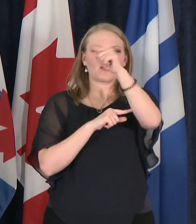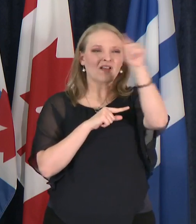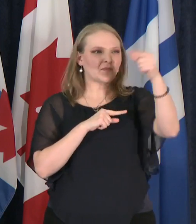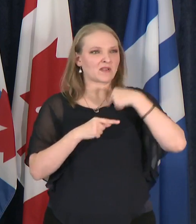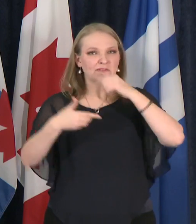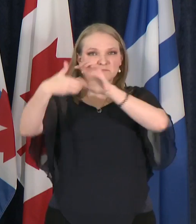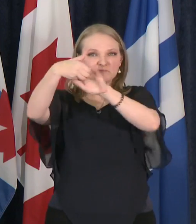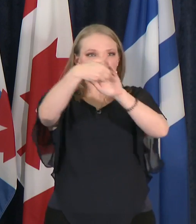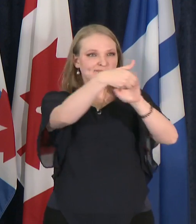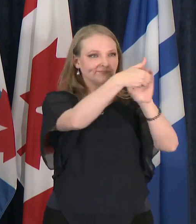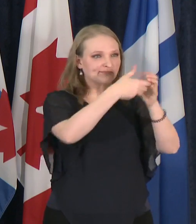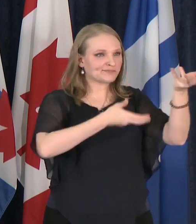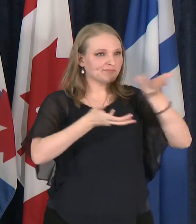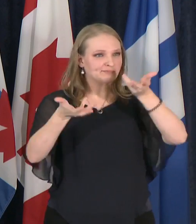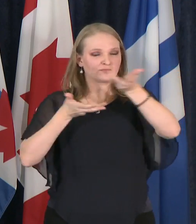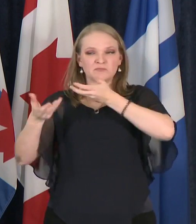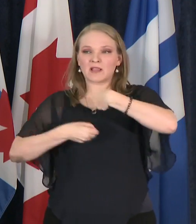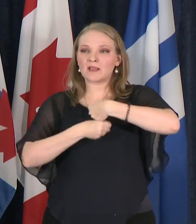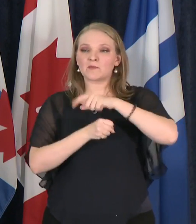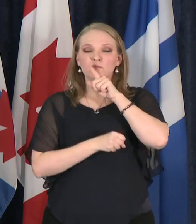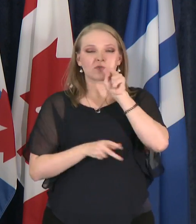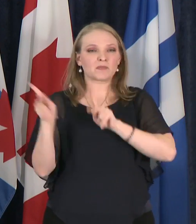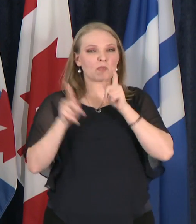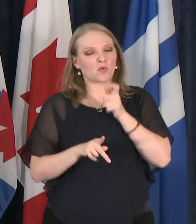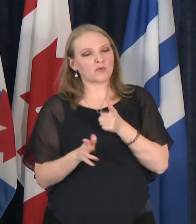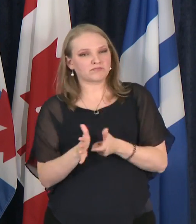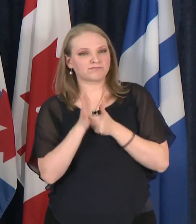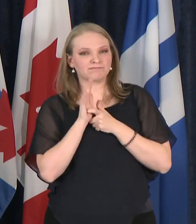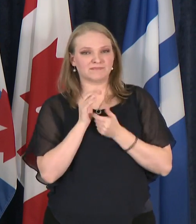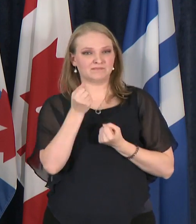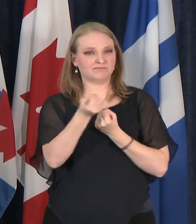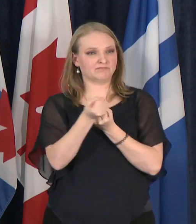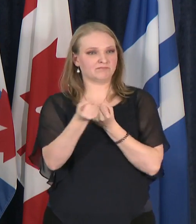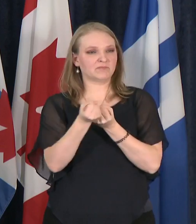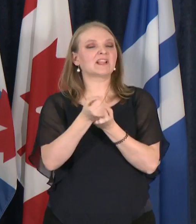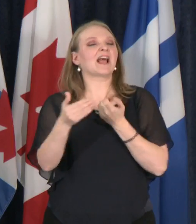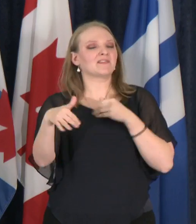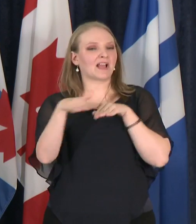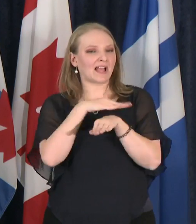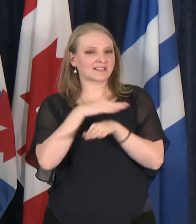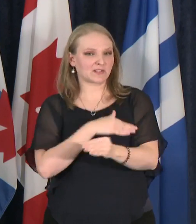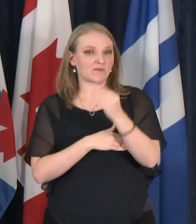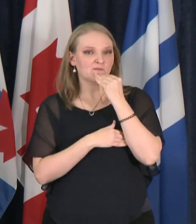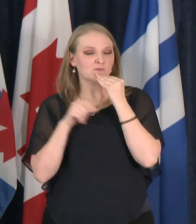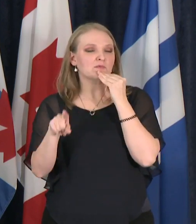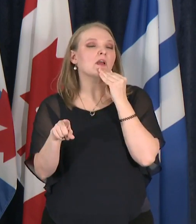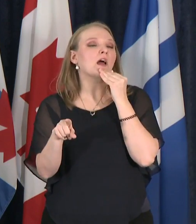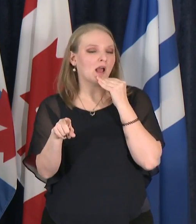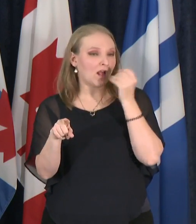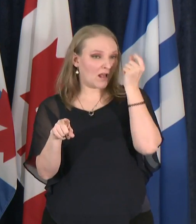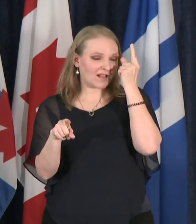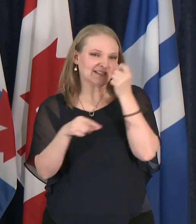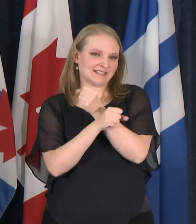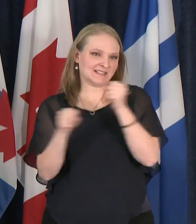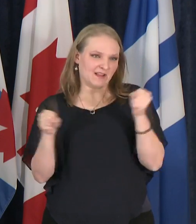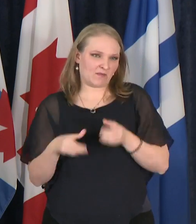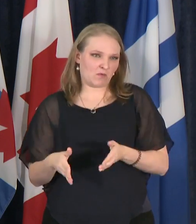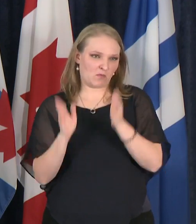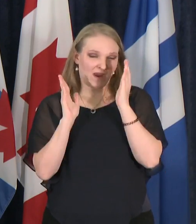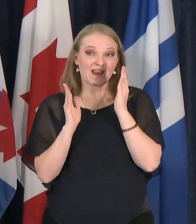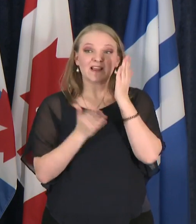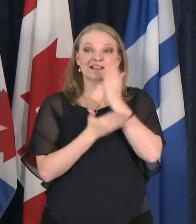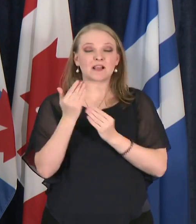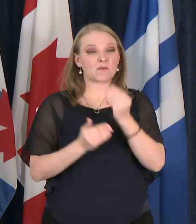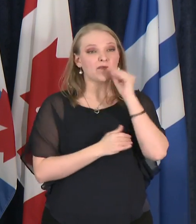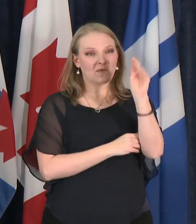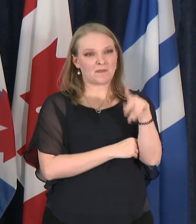to ensure that those in need are able to continue to access food in a safe manner, even as some food banks are